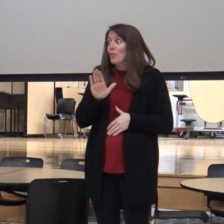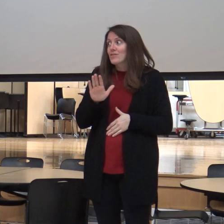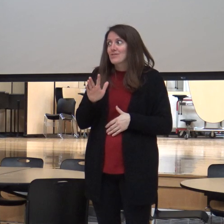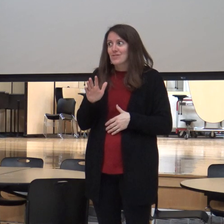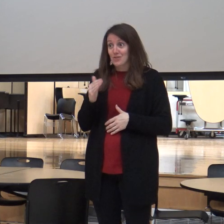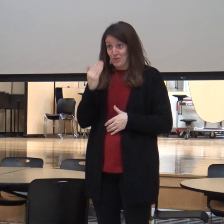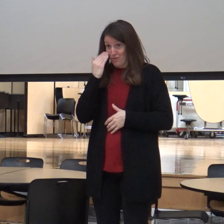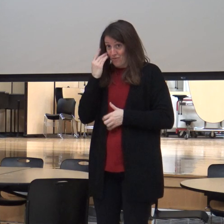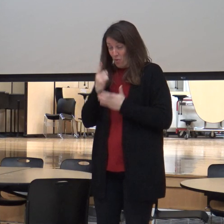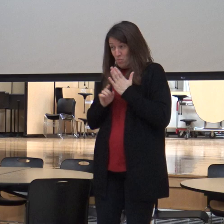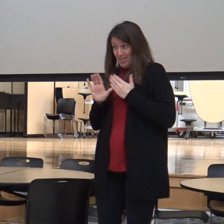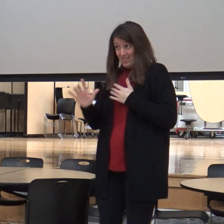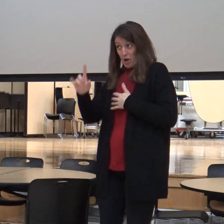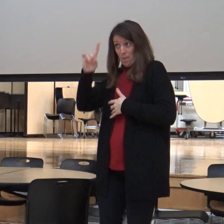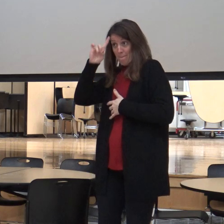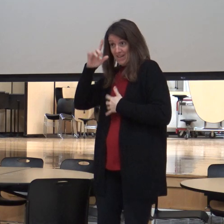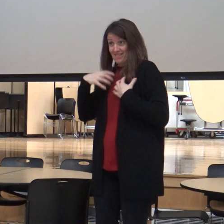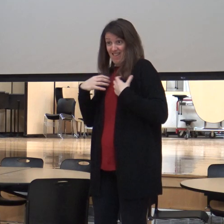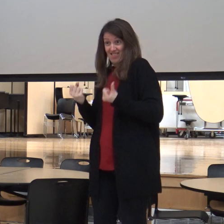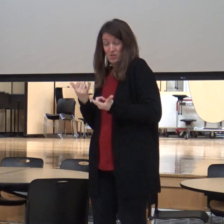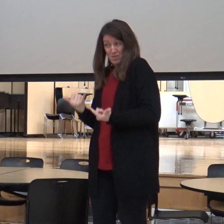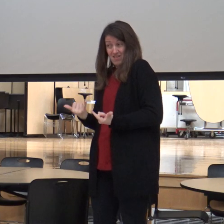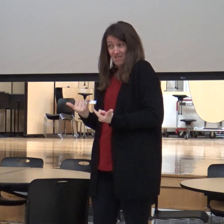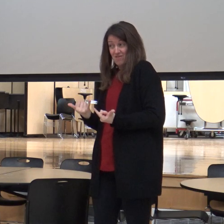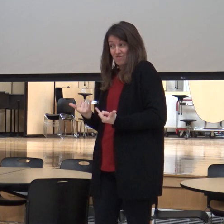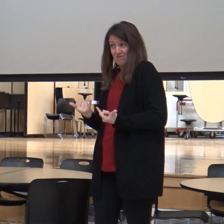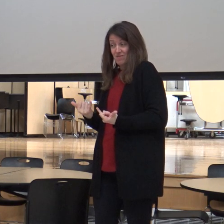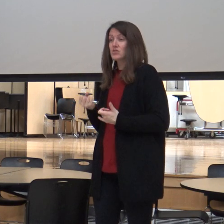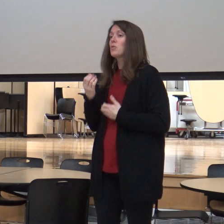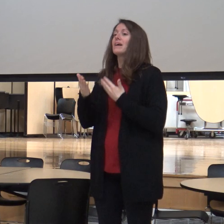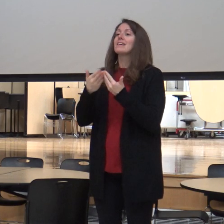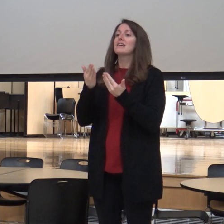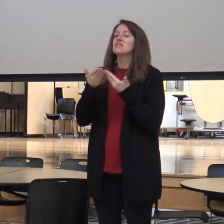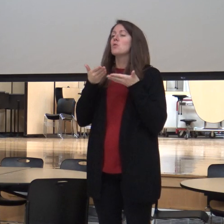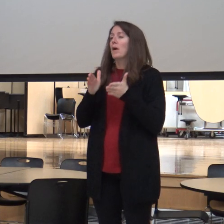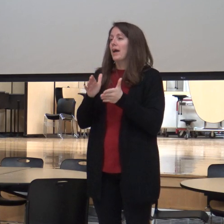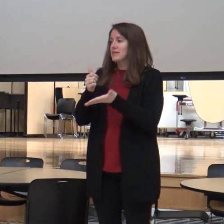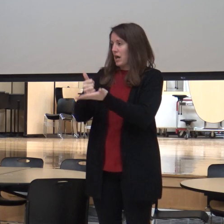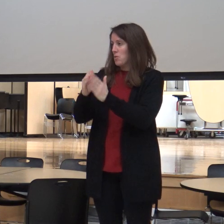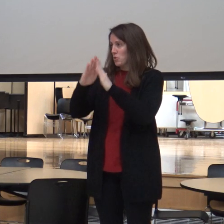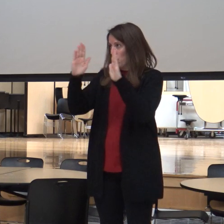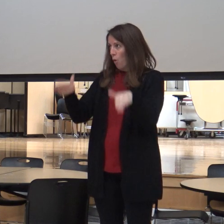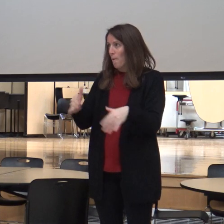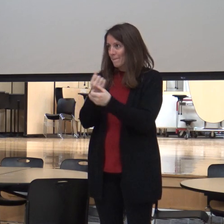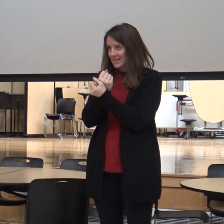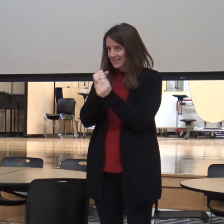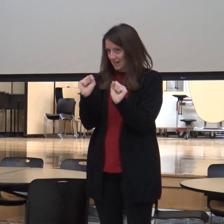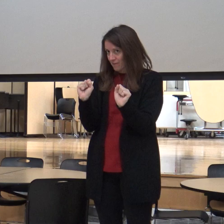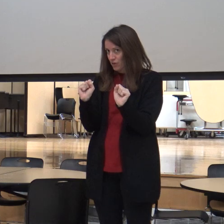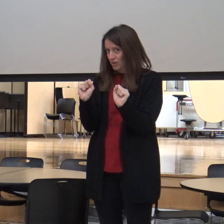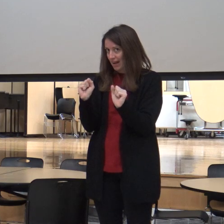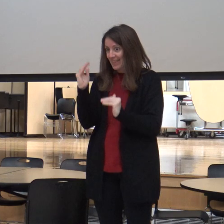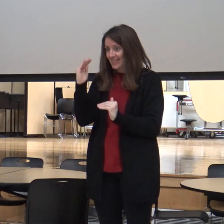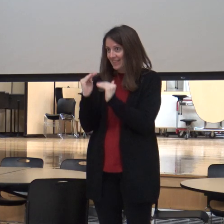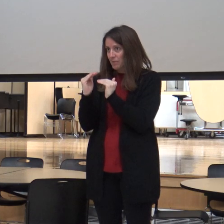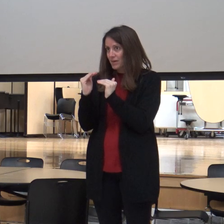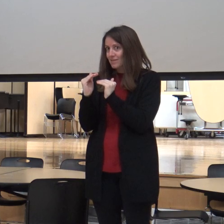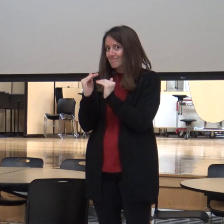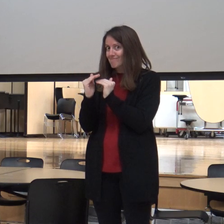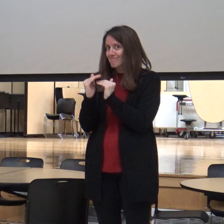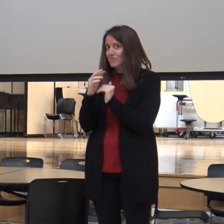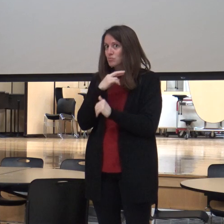so, an easy way to have your home a little bit safer, to mitigate risk a little bit, are those two